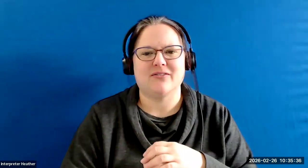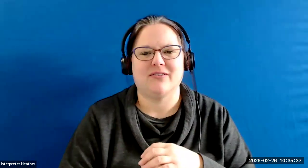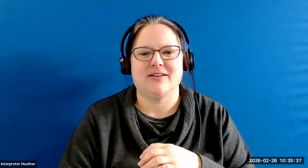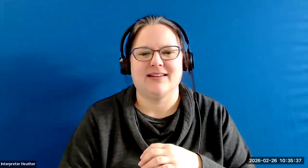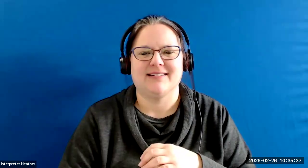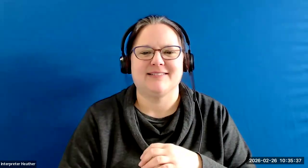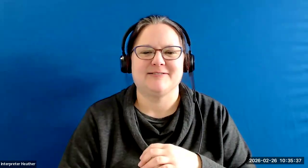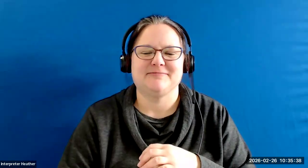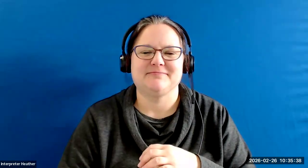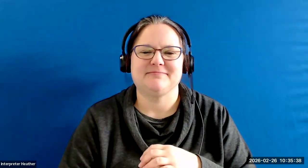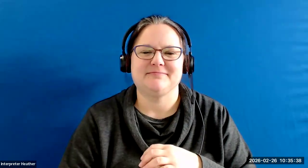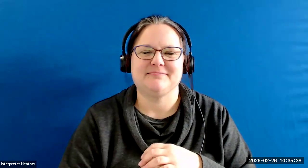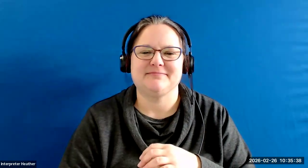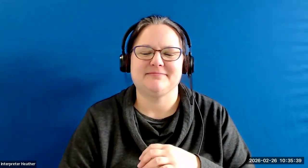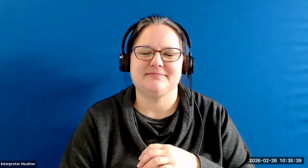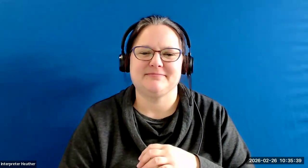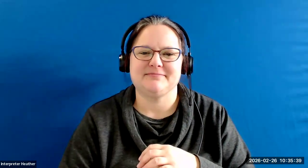Mm.